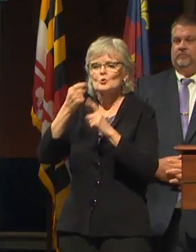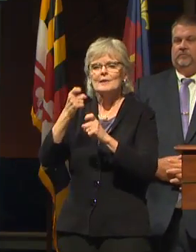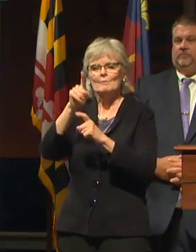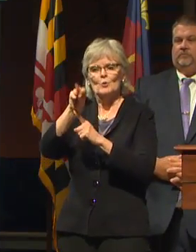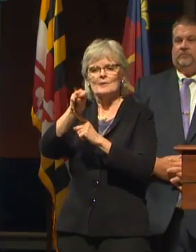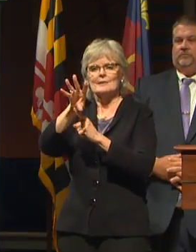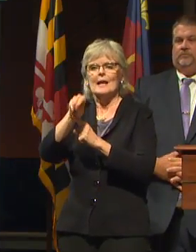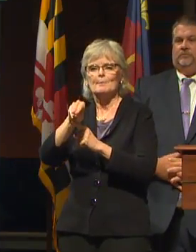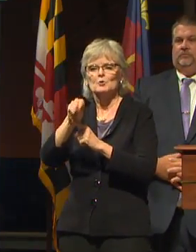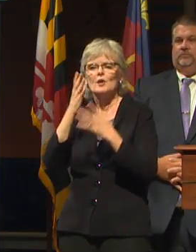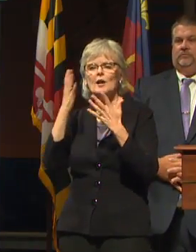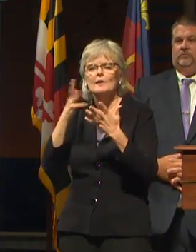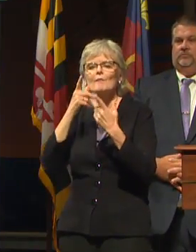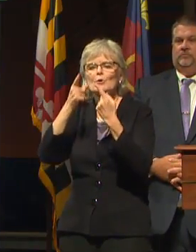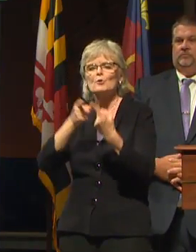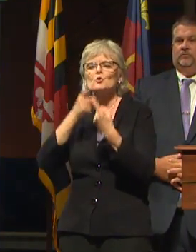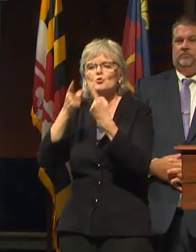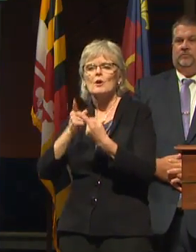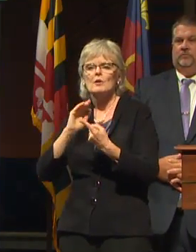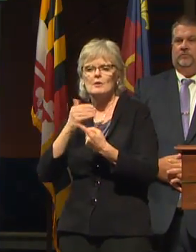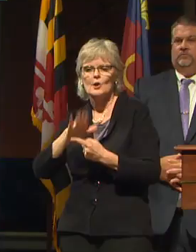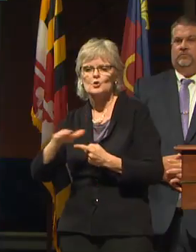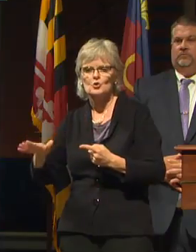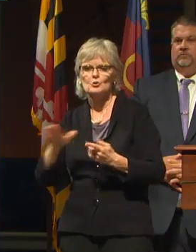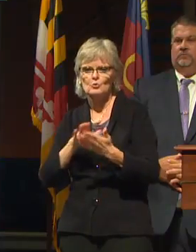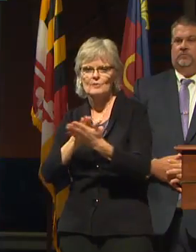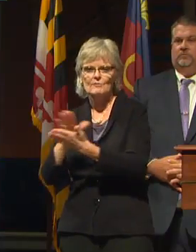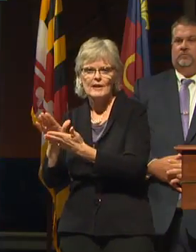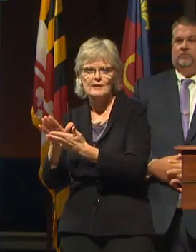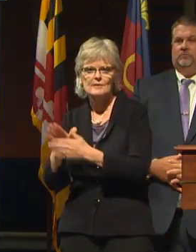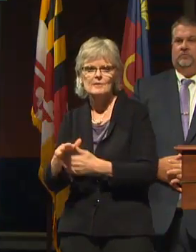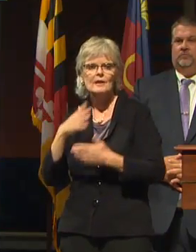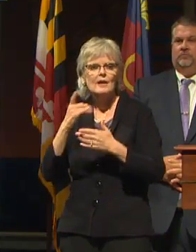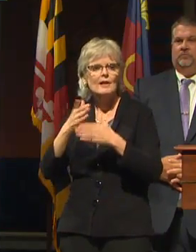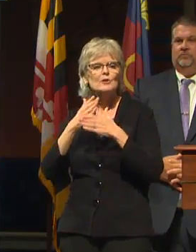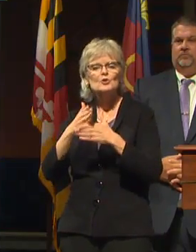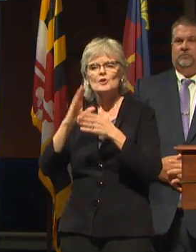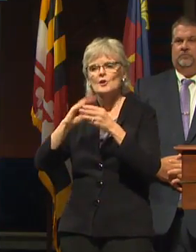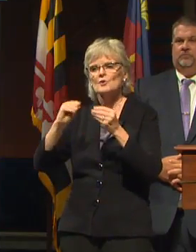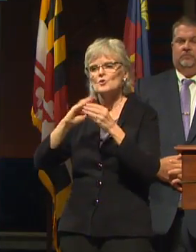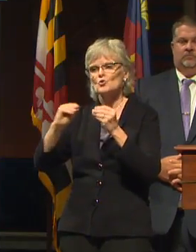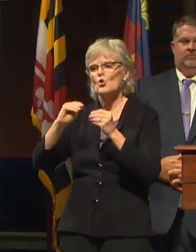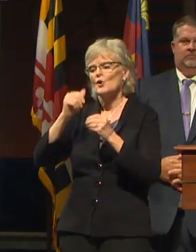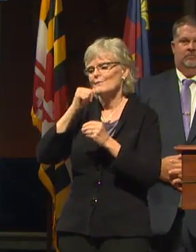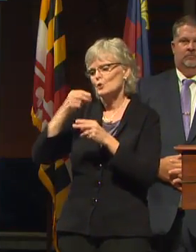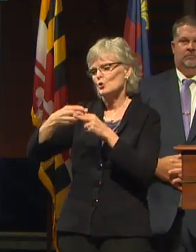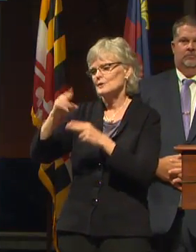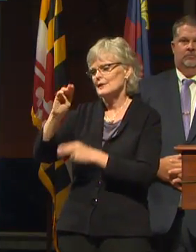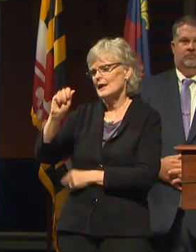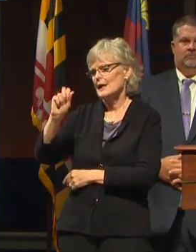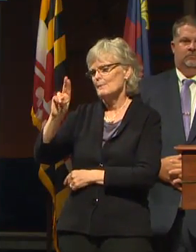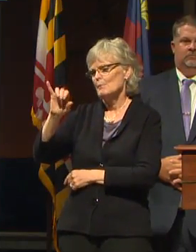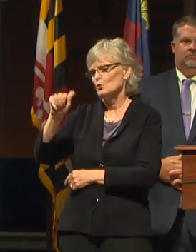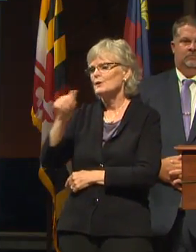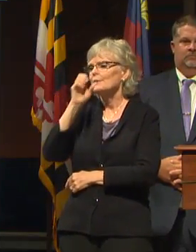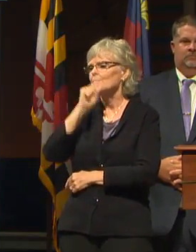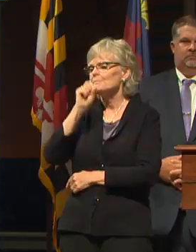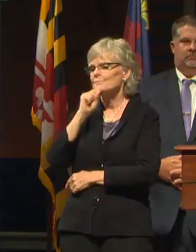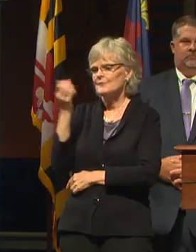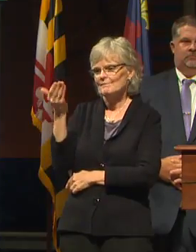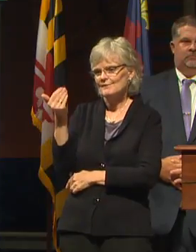snapshot of the struggle too many of our children face. I'd like to share with you the story of Maria. She's just 15 years